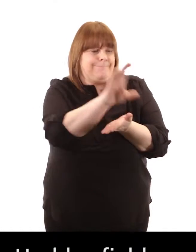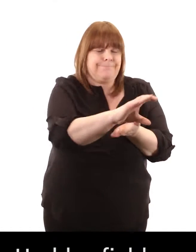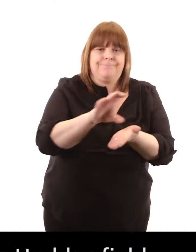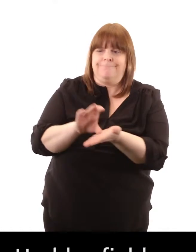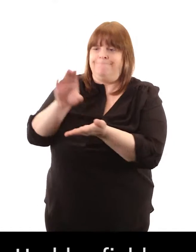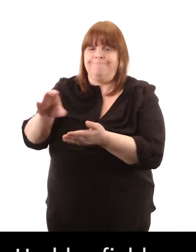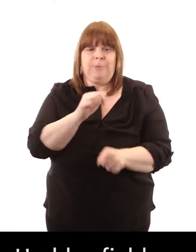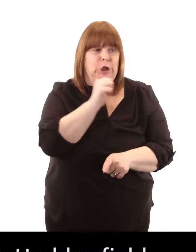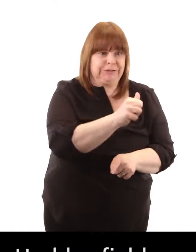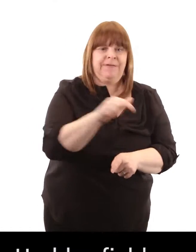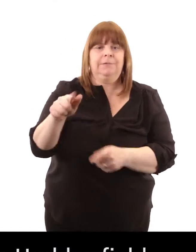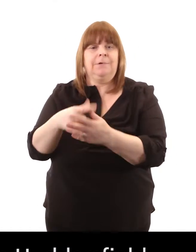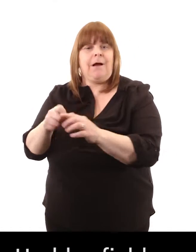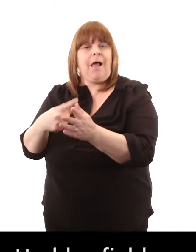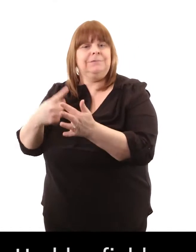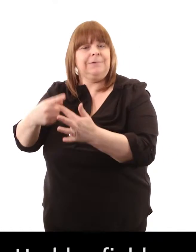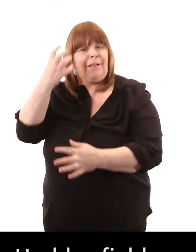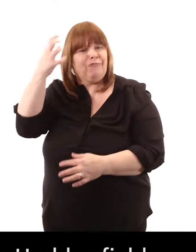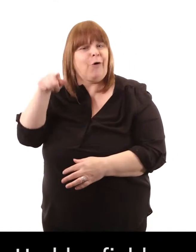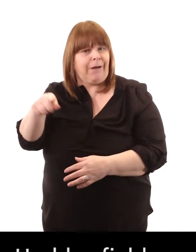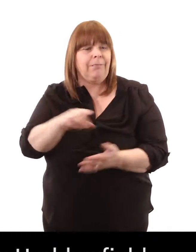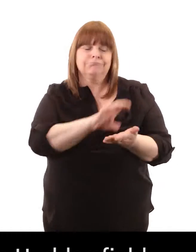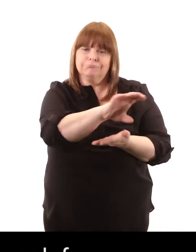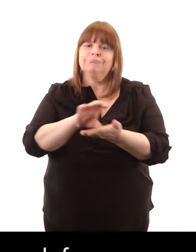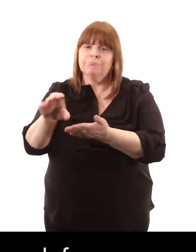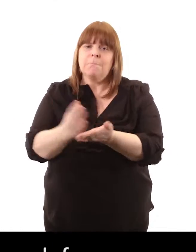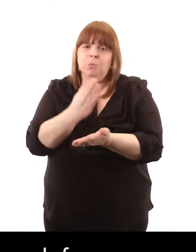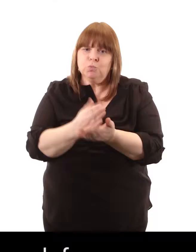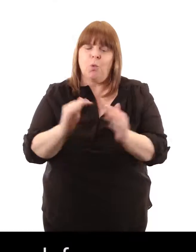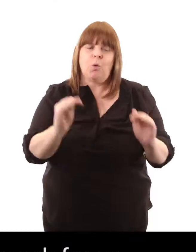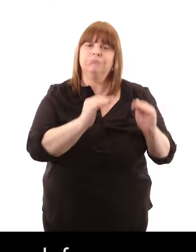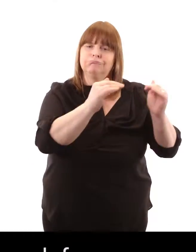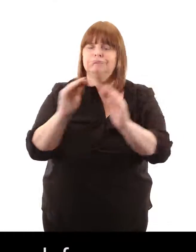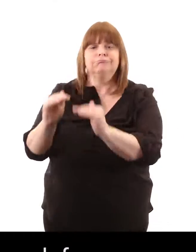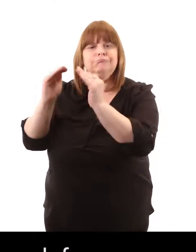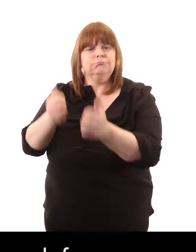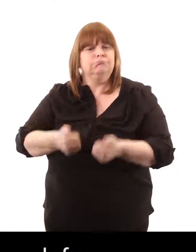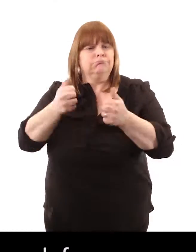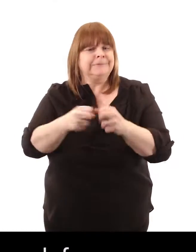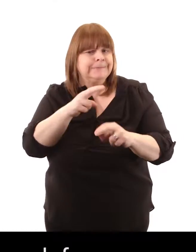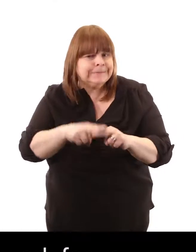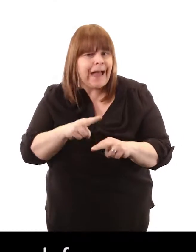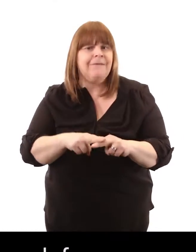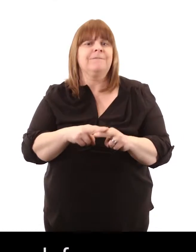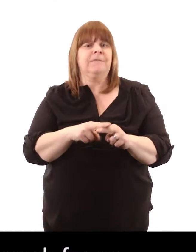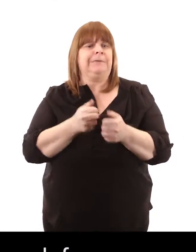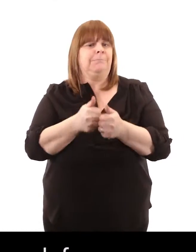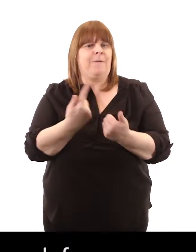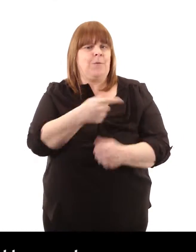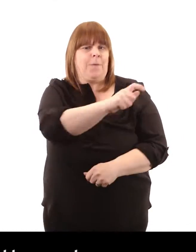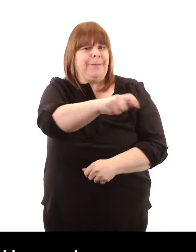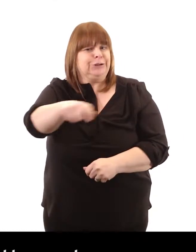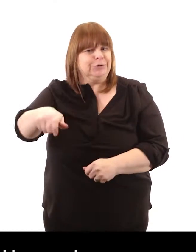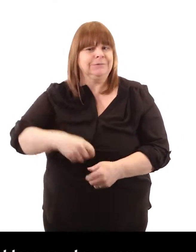healthcare in Calderdale and Huddersfield. They will provide facilities that will attract the best staff to work for us and for our